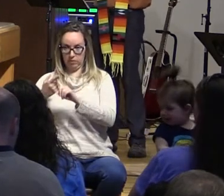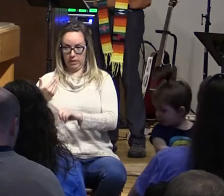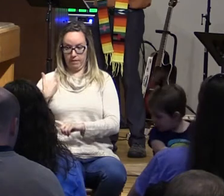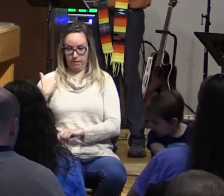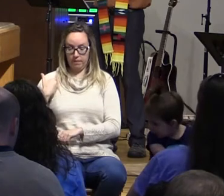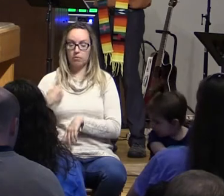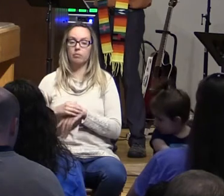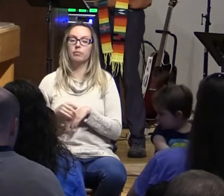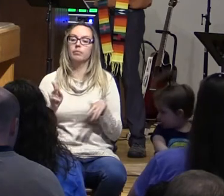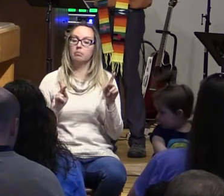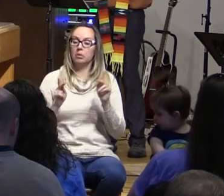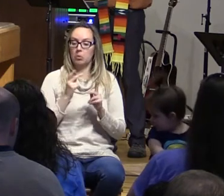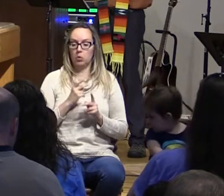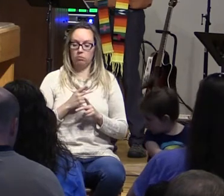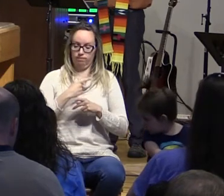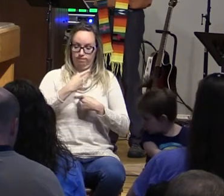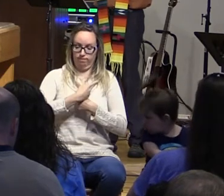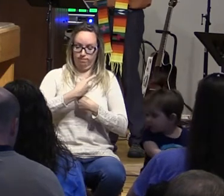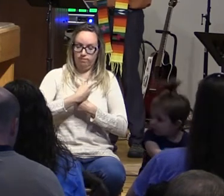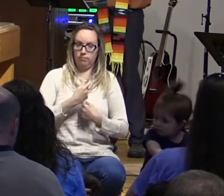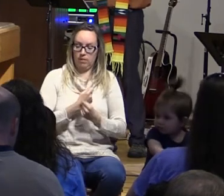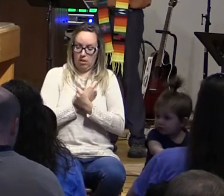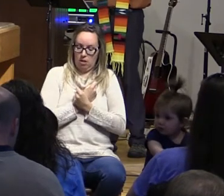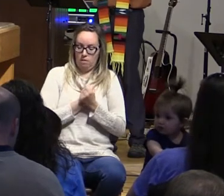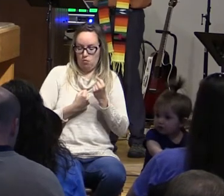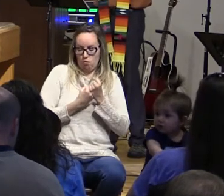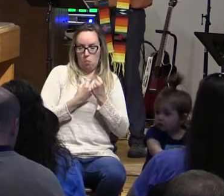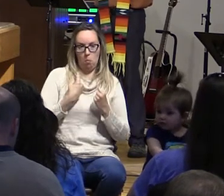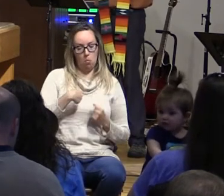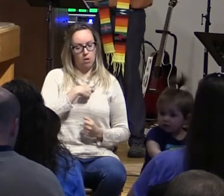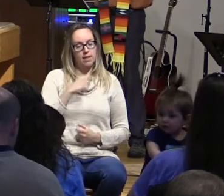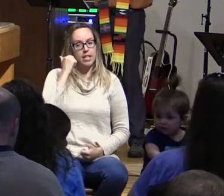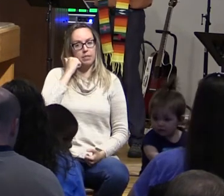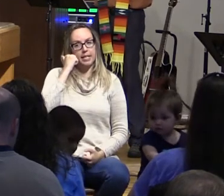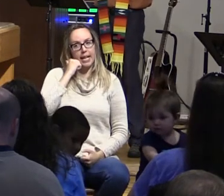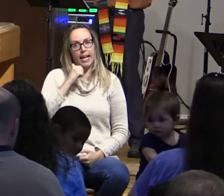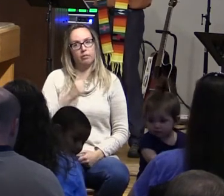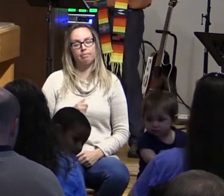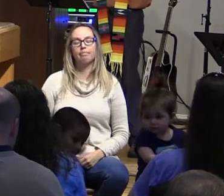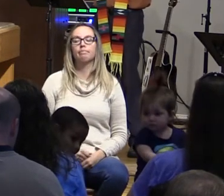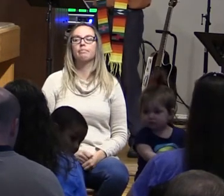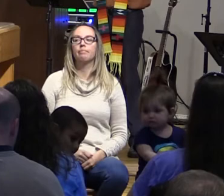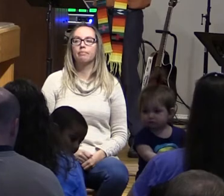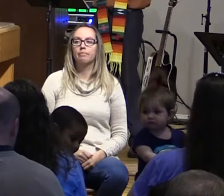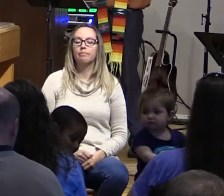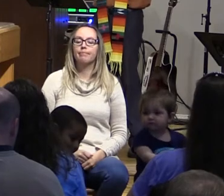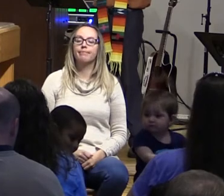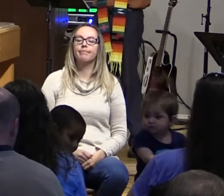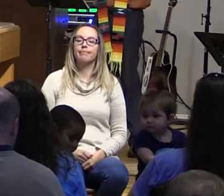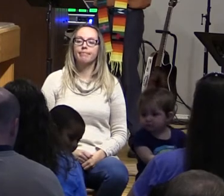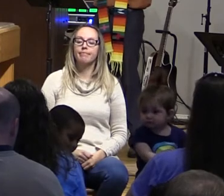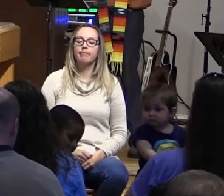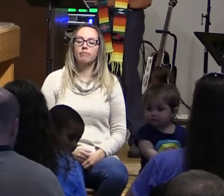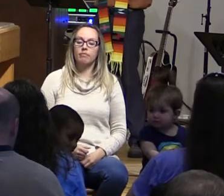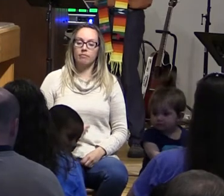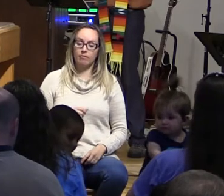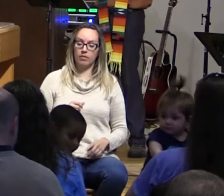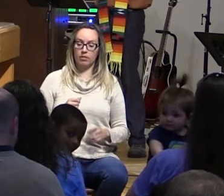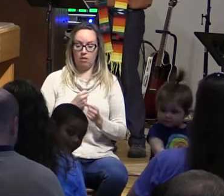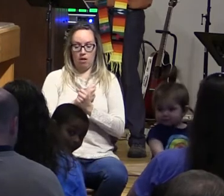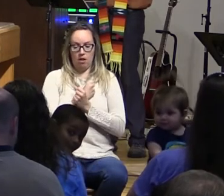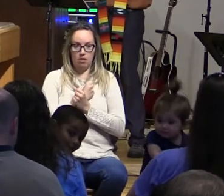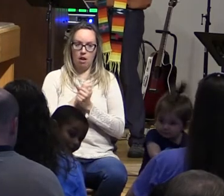the ones who love and care and support us each and every day. May we grow closer and love each other